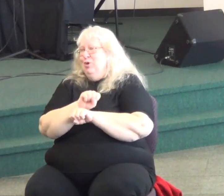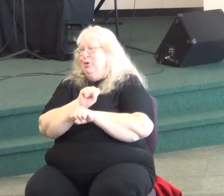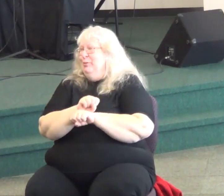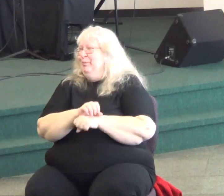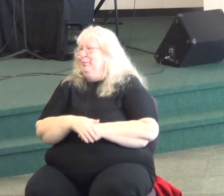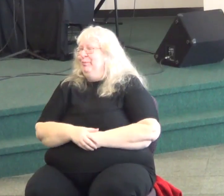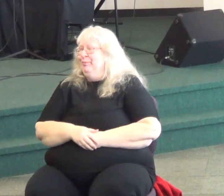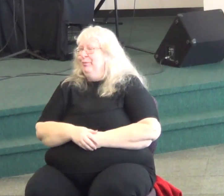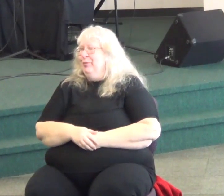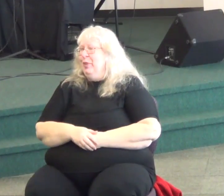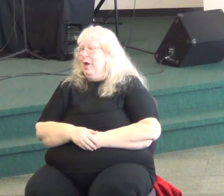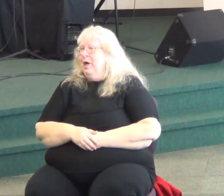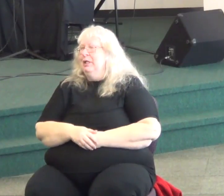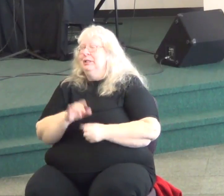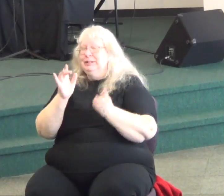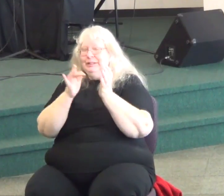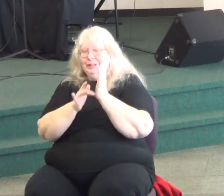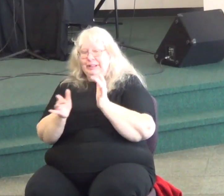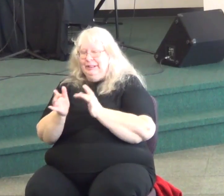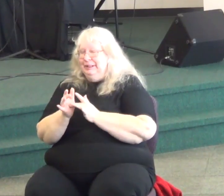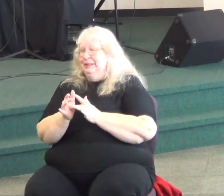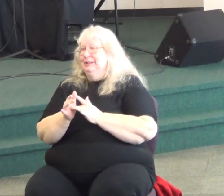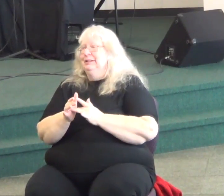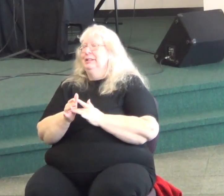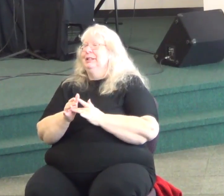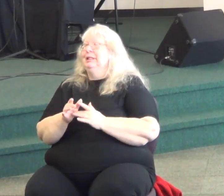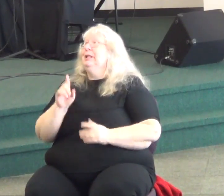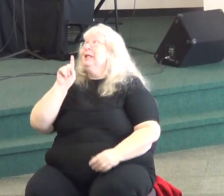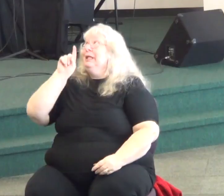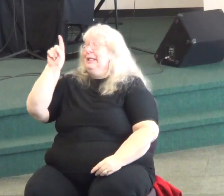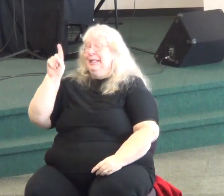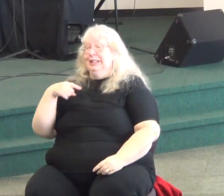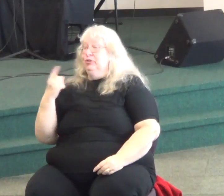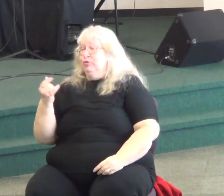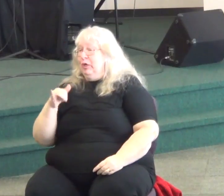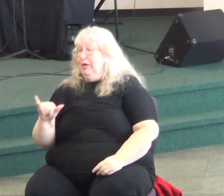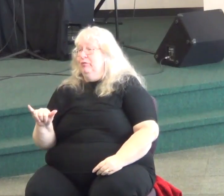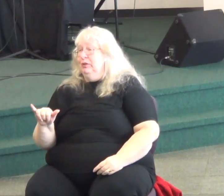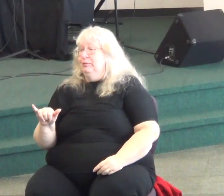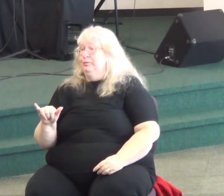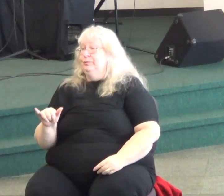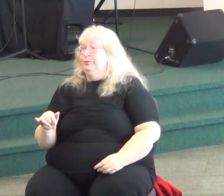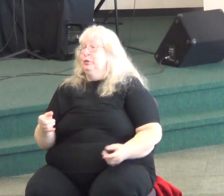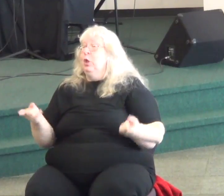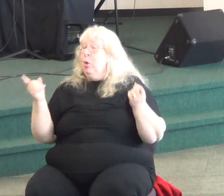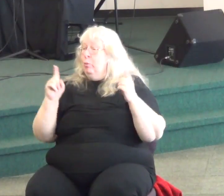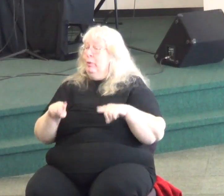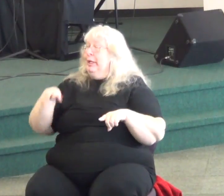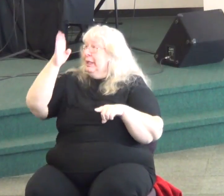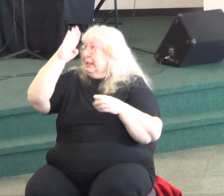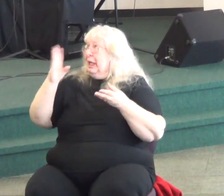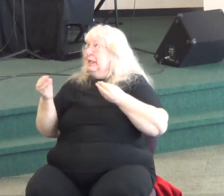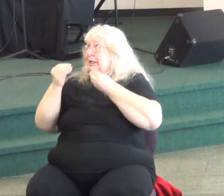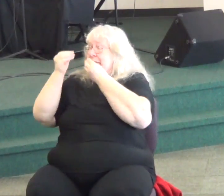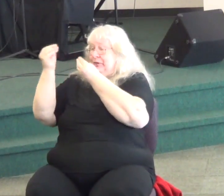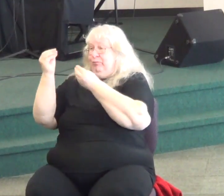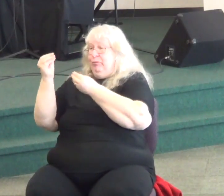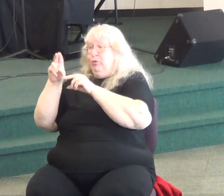Jesus forever, church. He's forever. When God gives you the throne, it's yours. Jesus is king, and